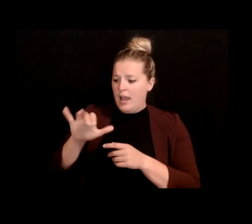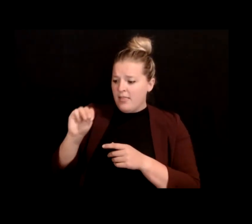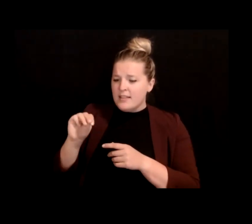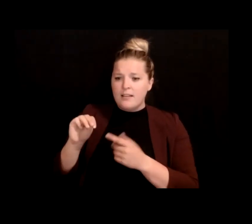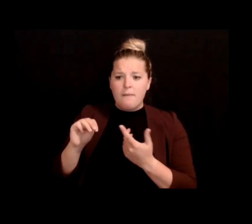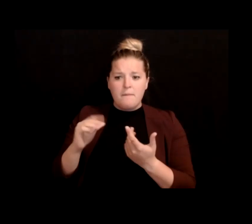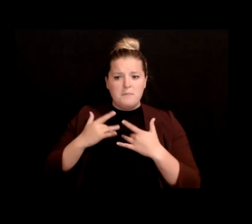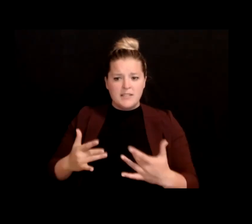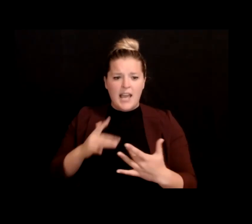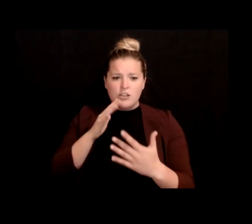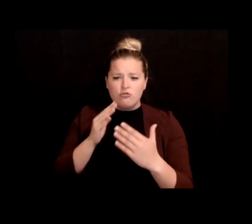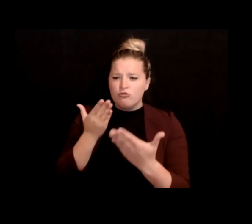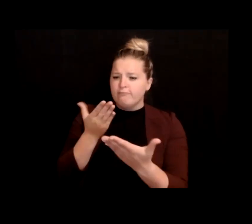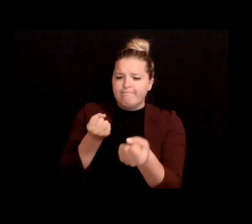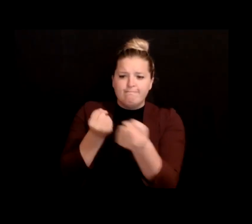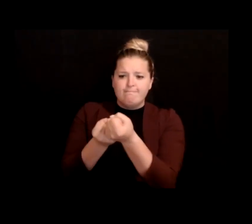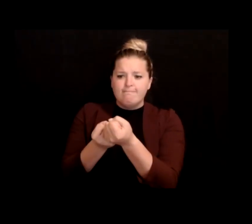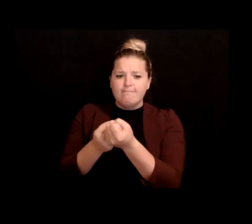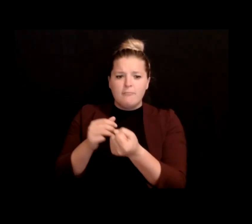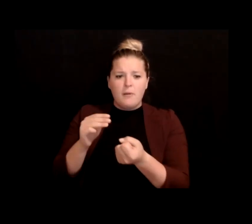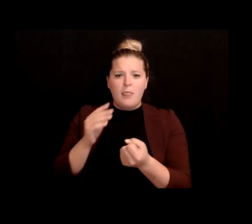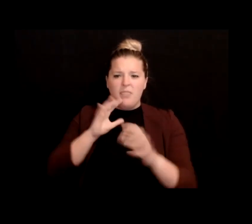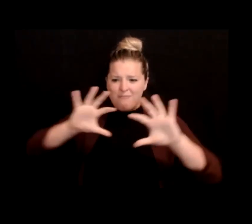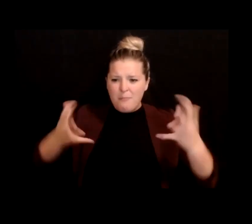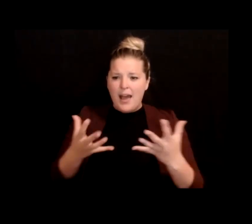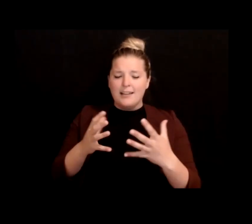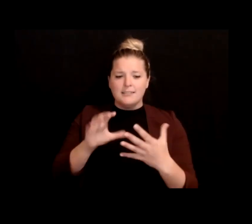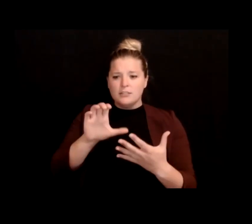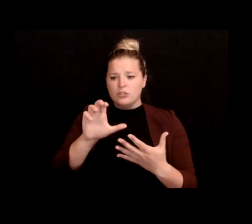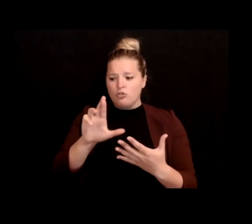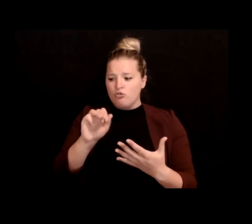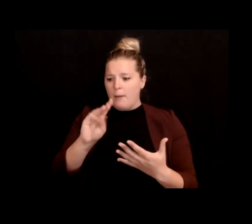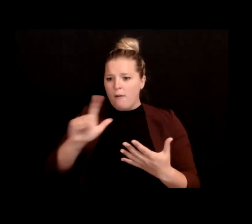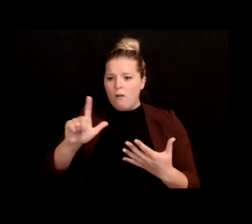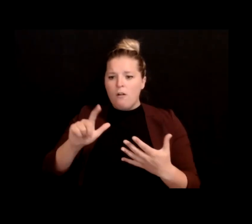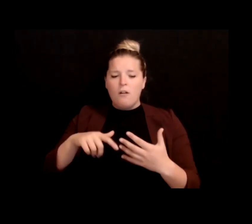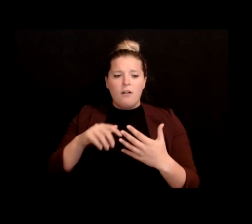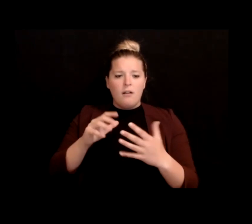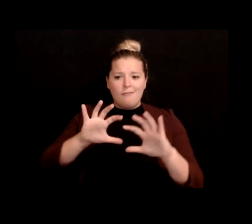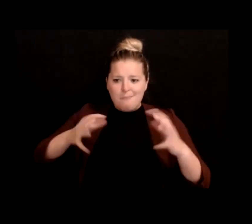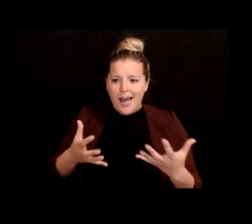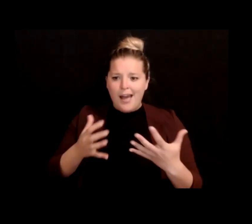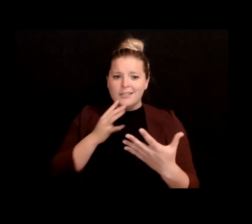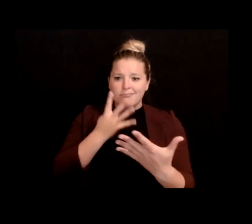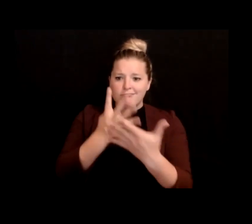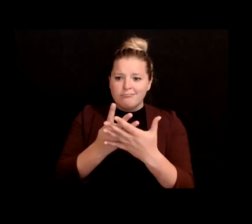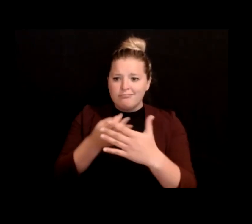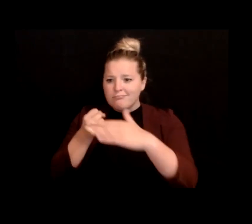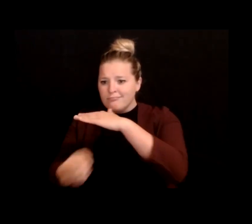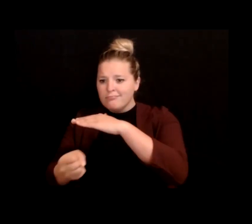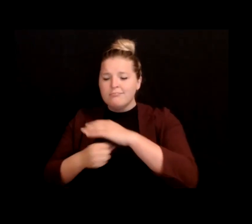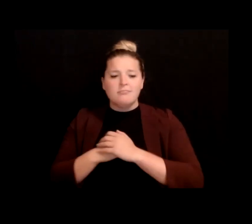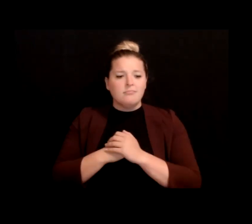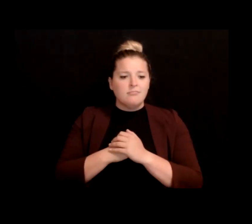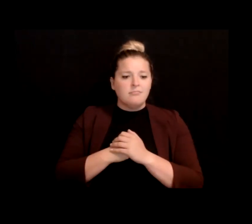to justify mass criminalization and mass incarceration, the ways in which disability incarceration and incarceration cannot